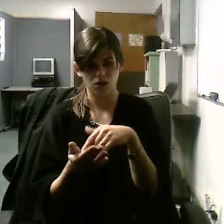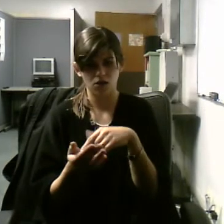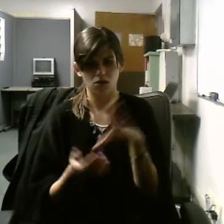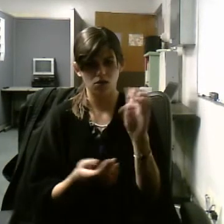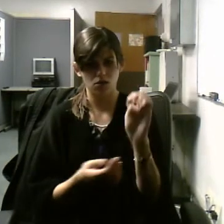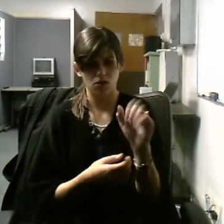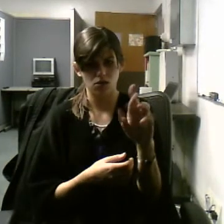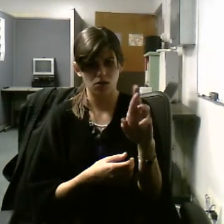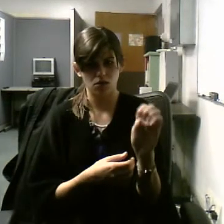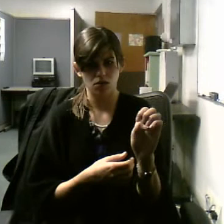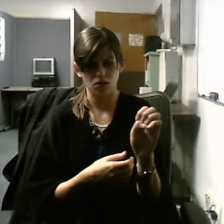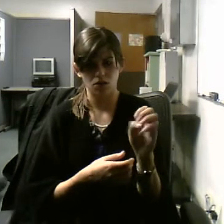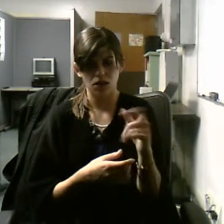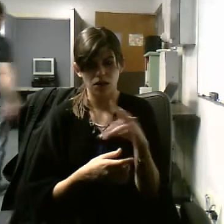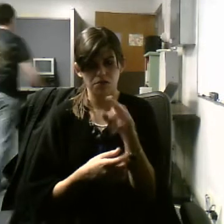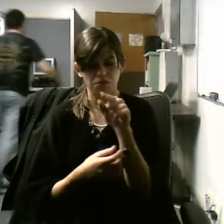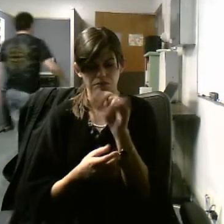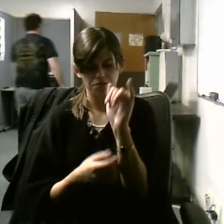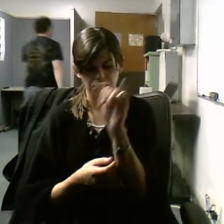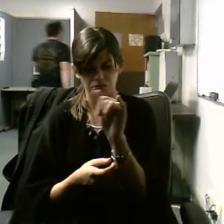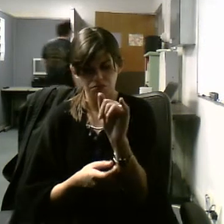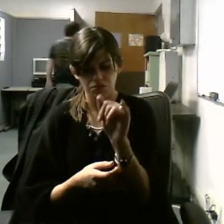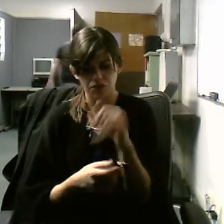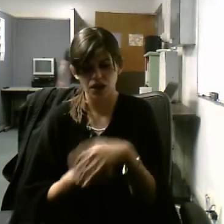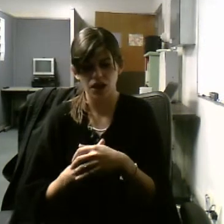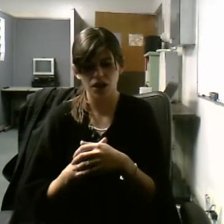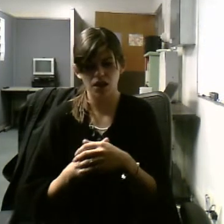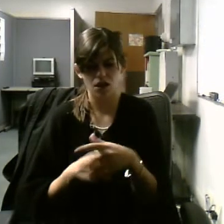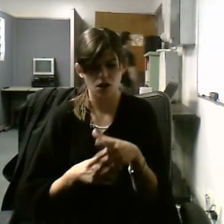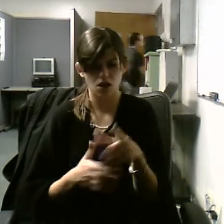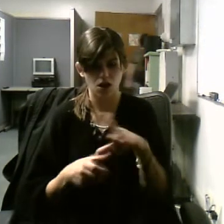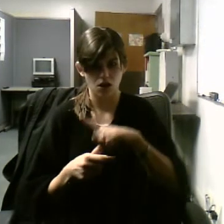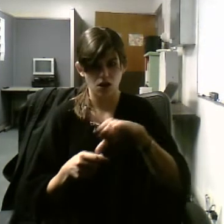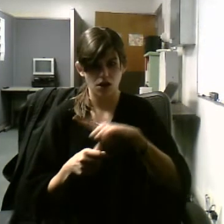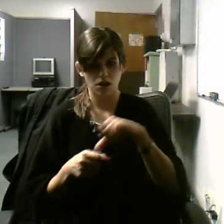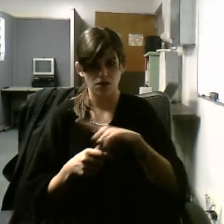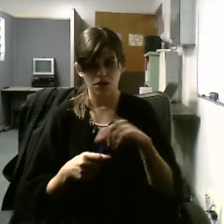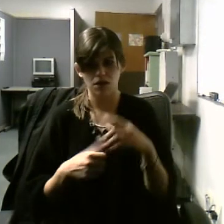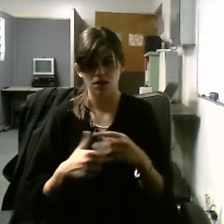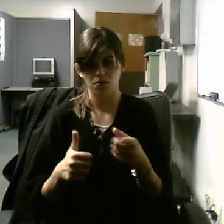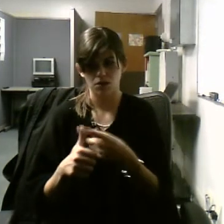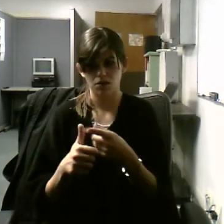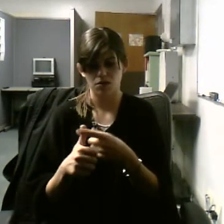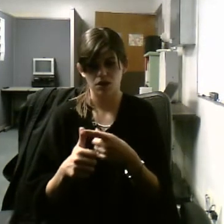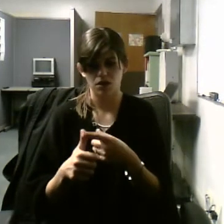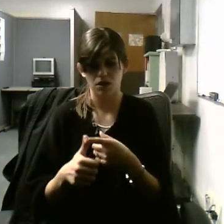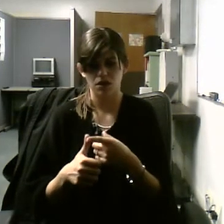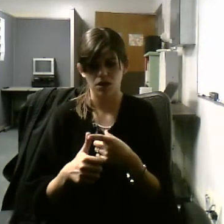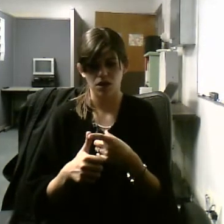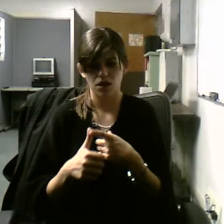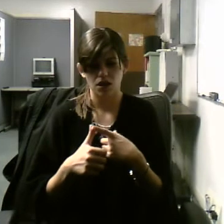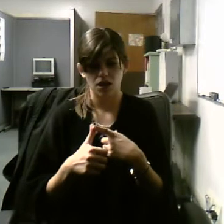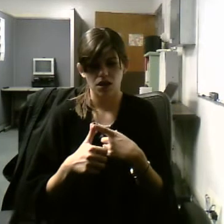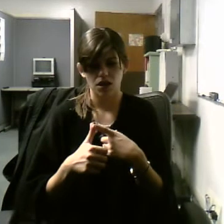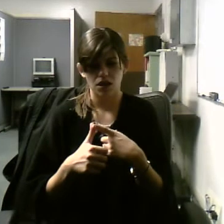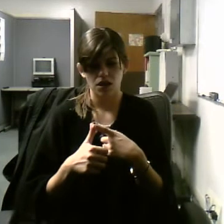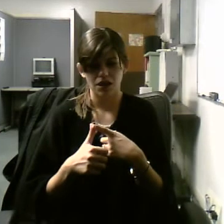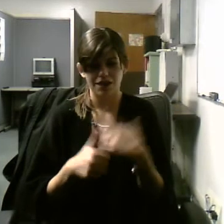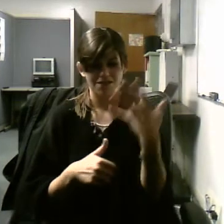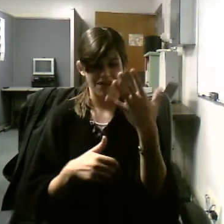5 different layers, and they are the lithosphere, the asthenosphere, the mesosphere, the outer